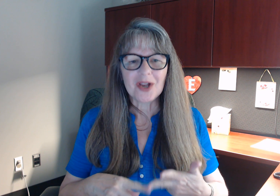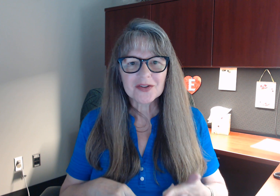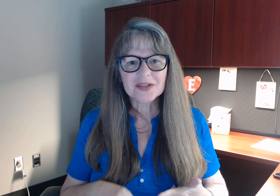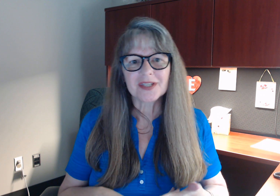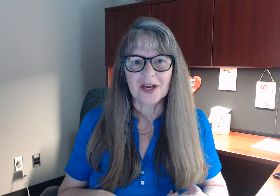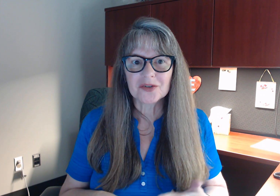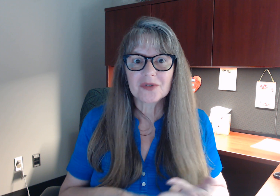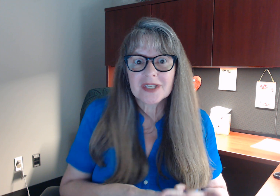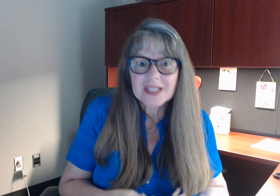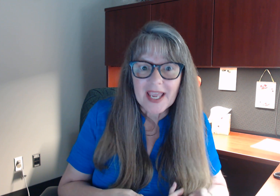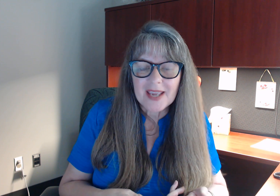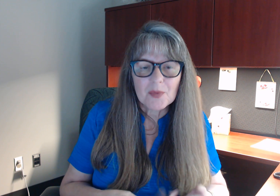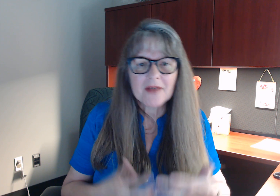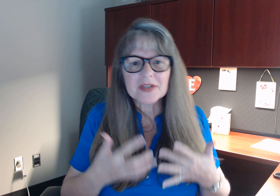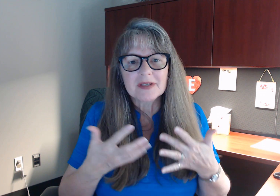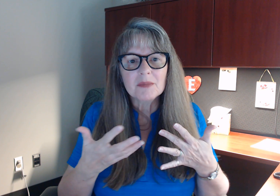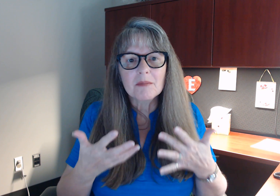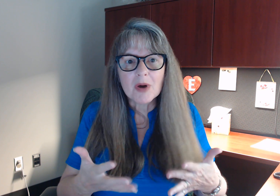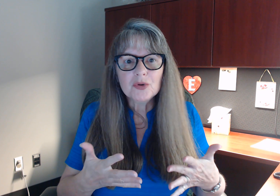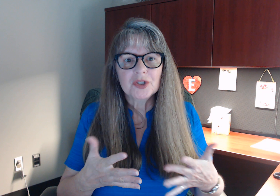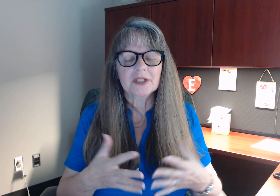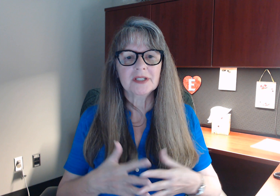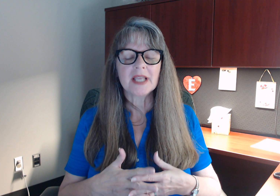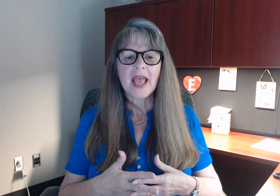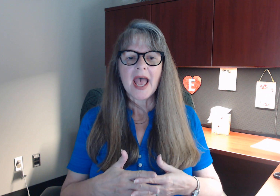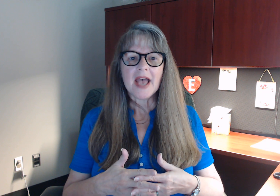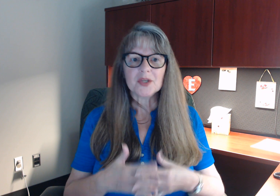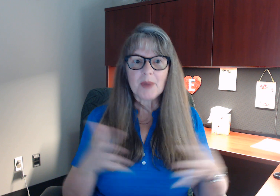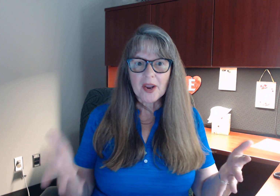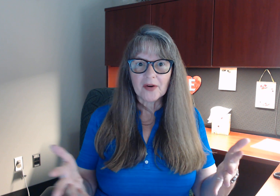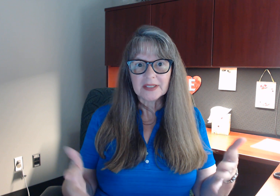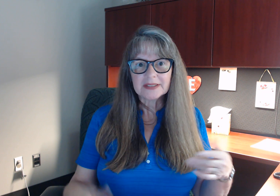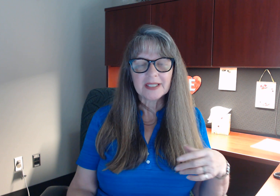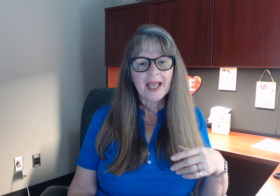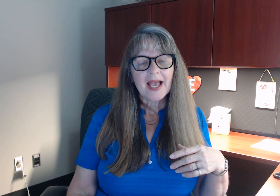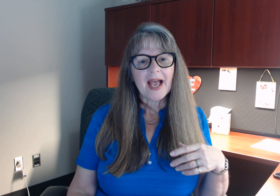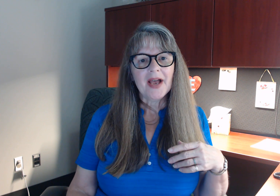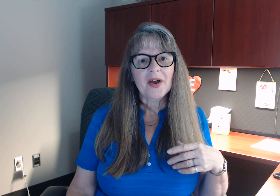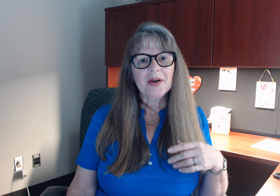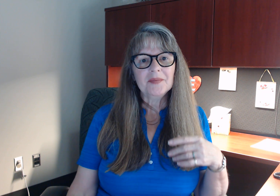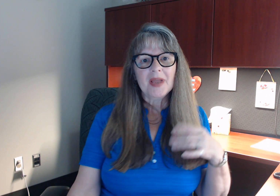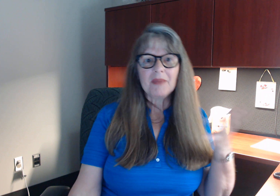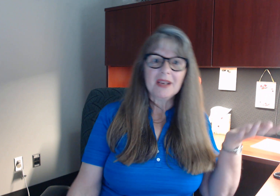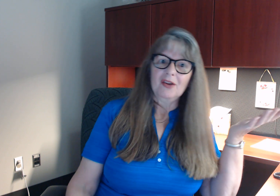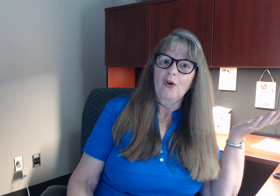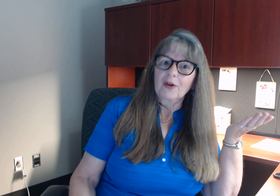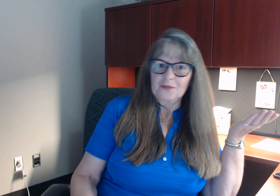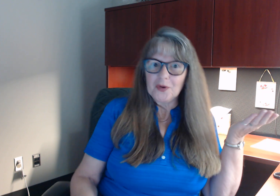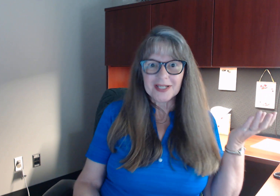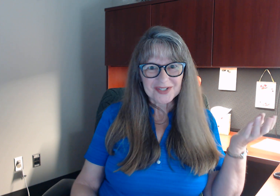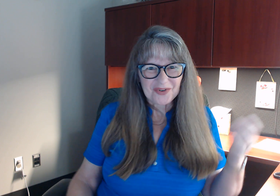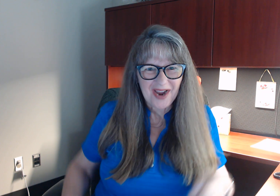the signs are the same. We have the same emotions as parents or friends,